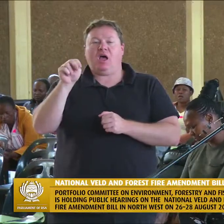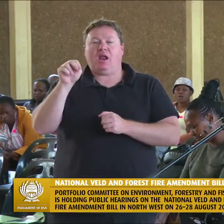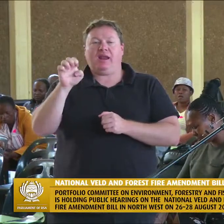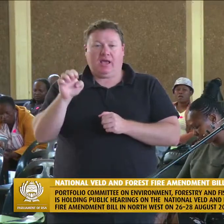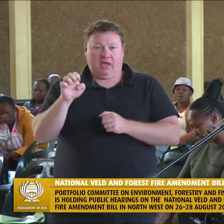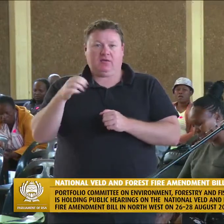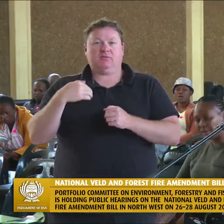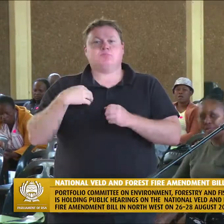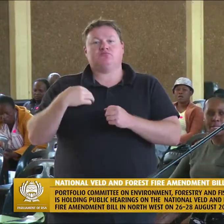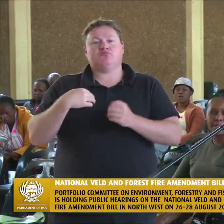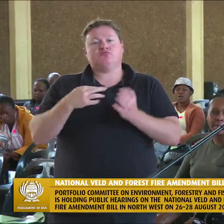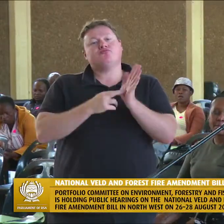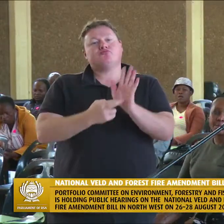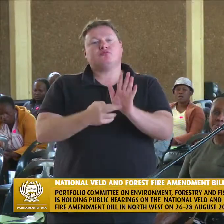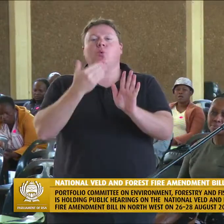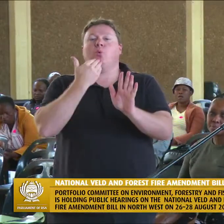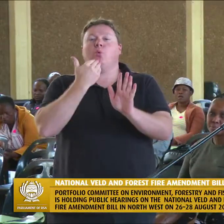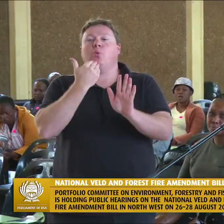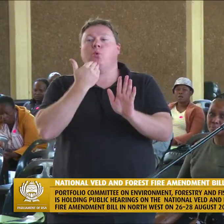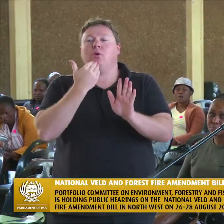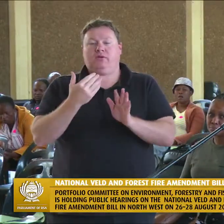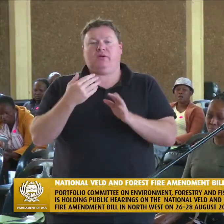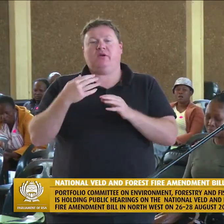i'm representing the farmers